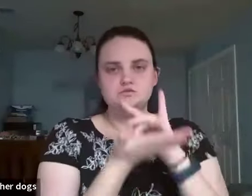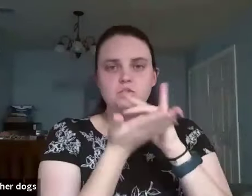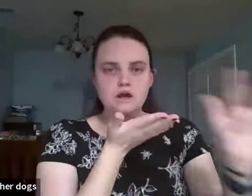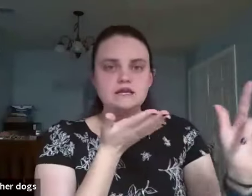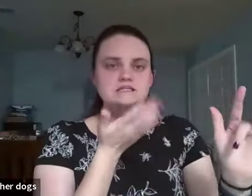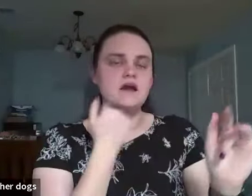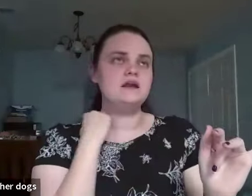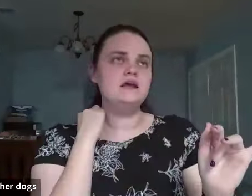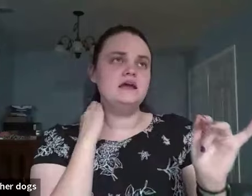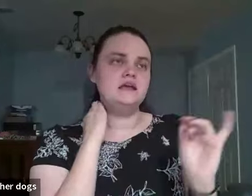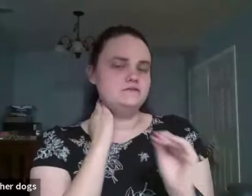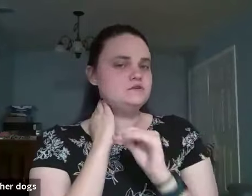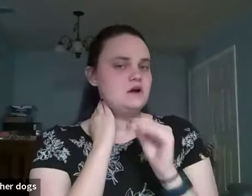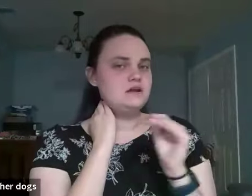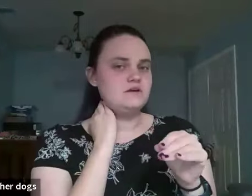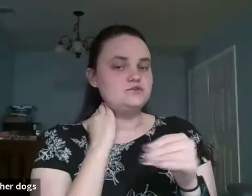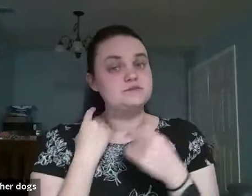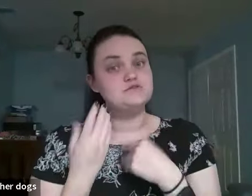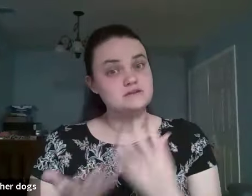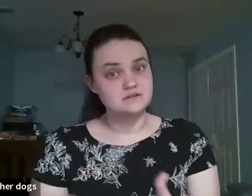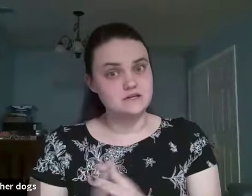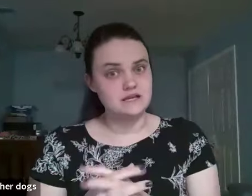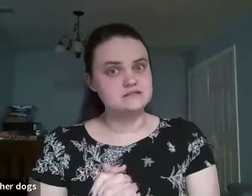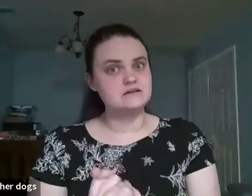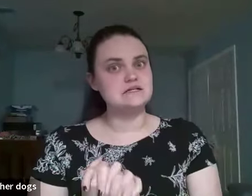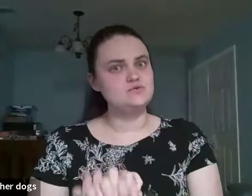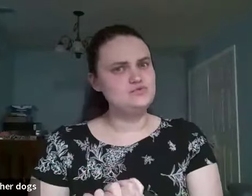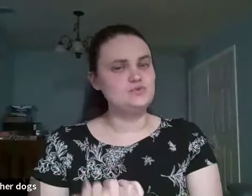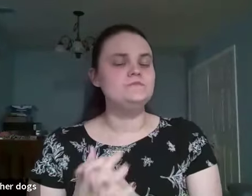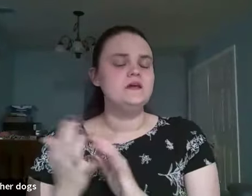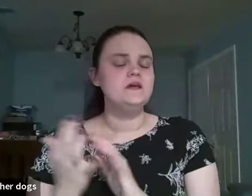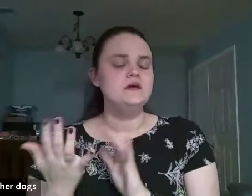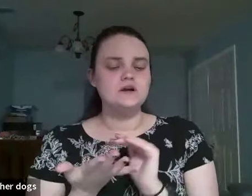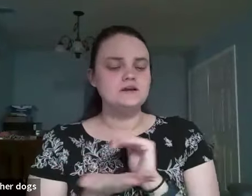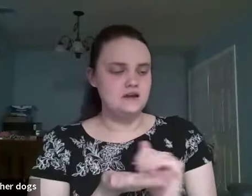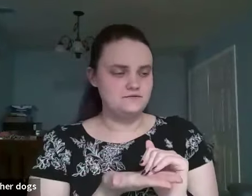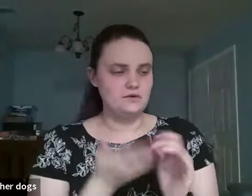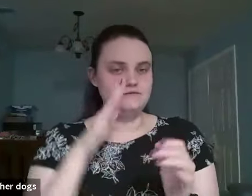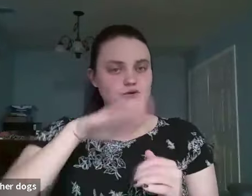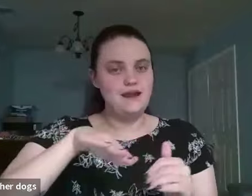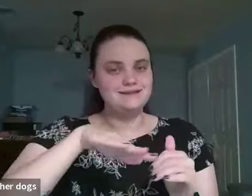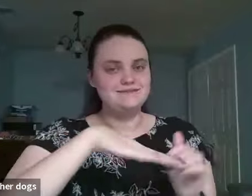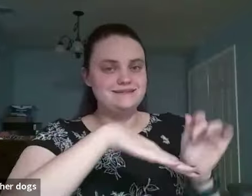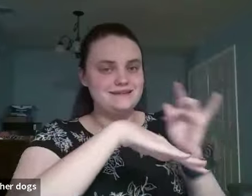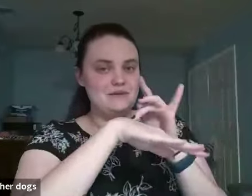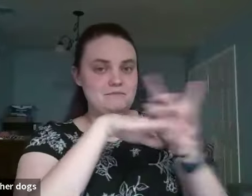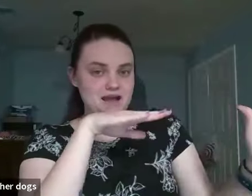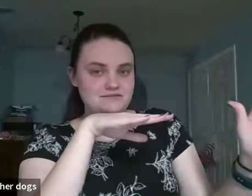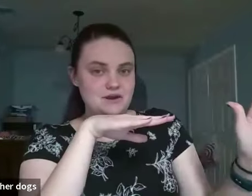reasons. One is that if you're not careful, especially when I was learning ASL, I was like, ooh, if you're not careful, if you accidentally sign the back of